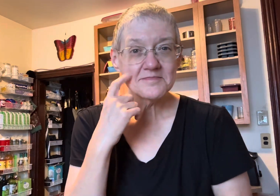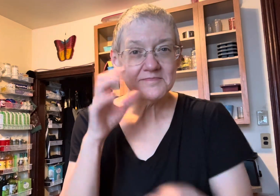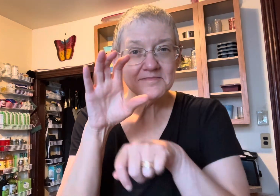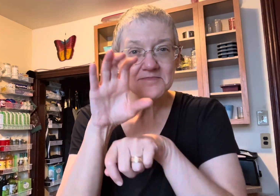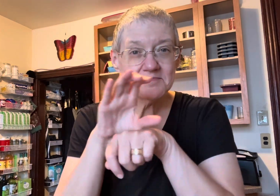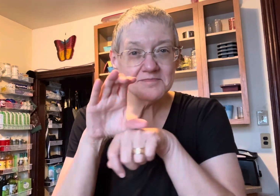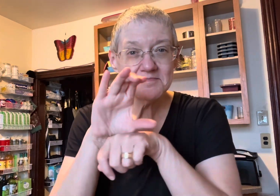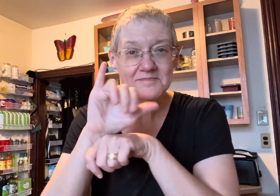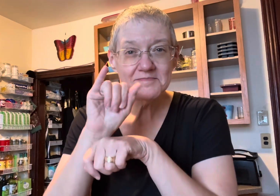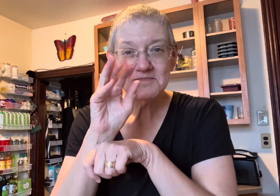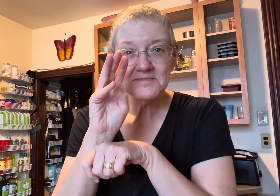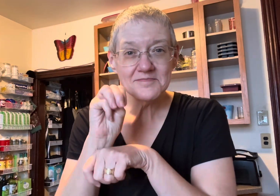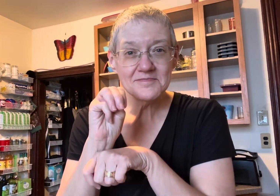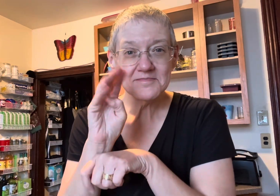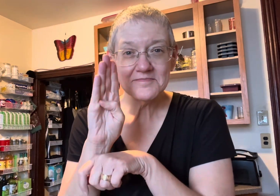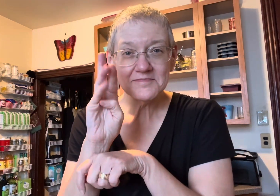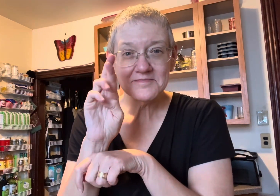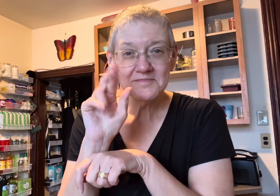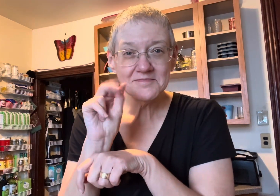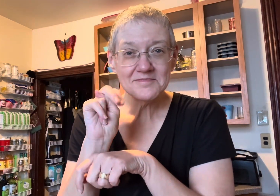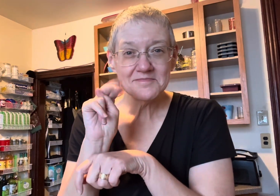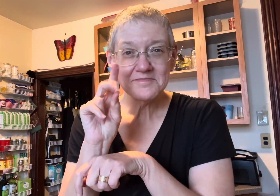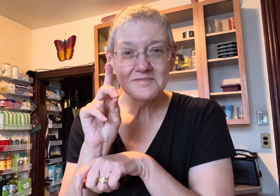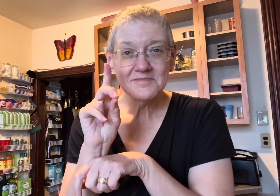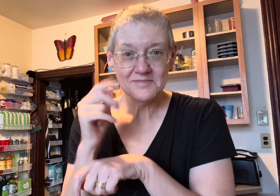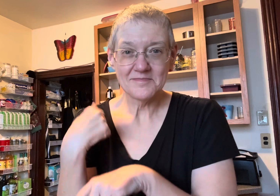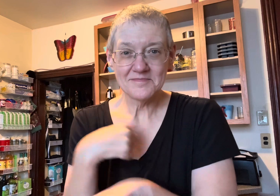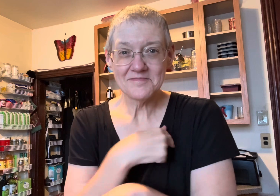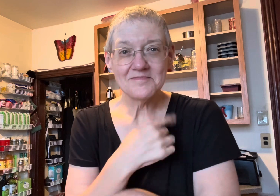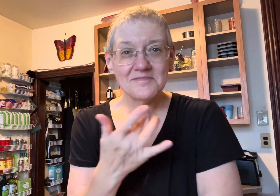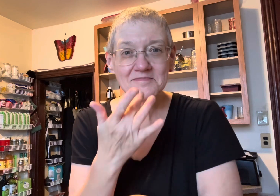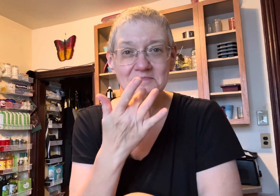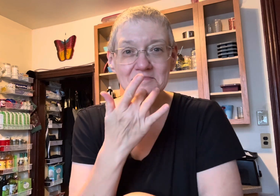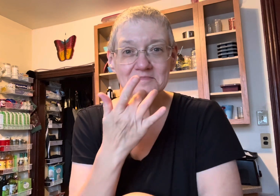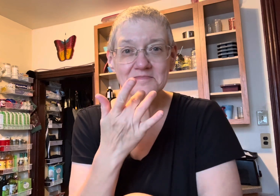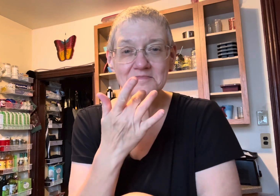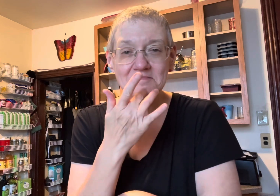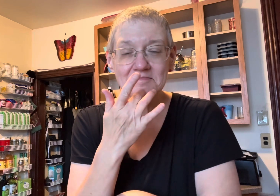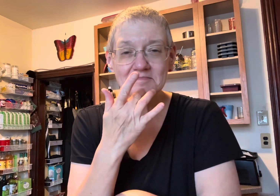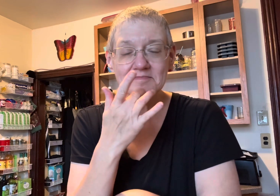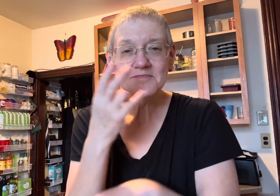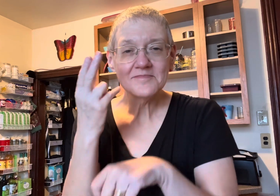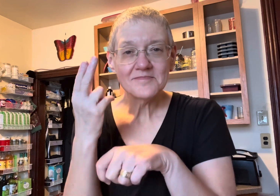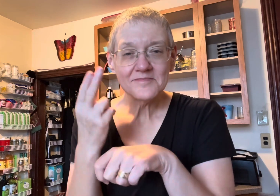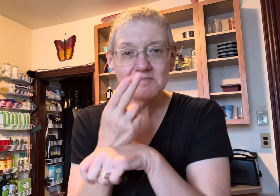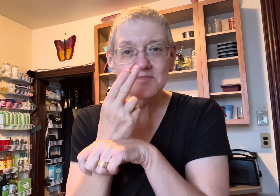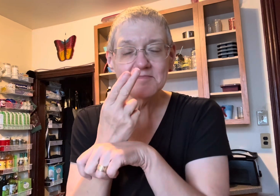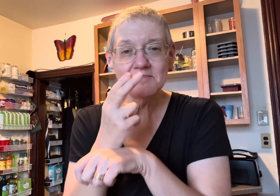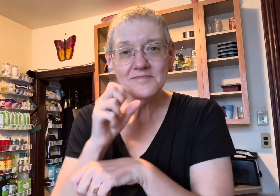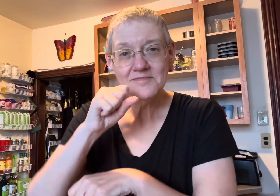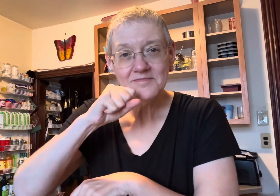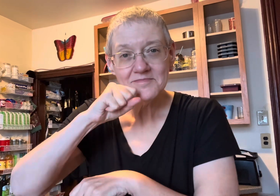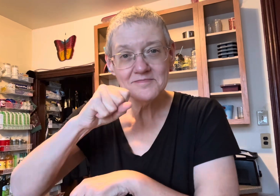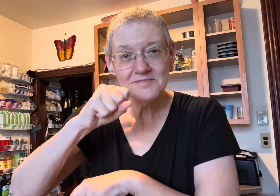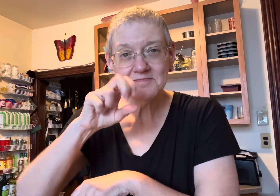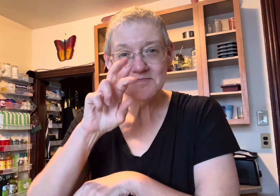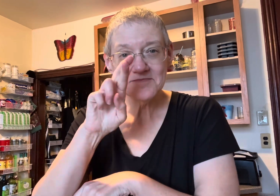For candies, chocolates, jams, this is the brand that we prefer. They use resistant